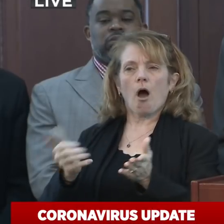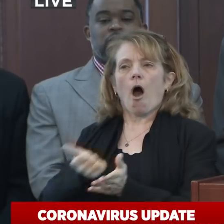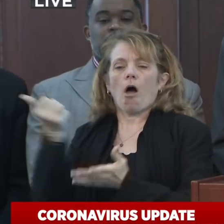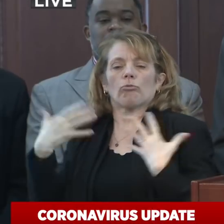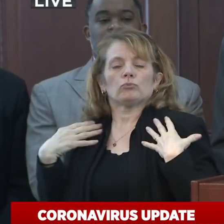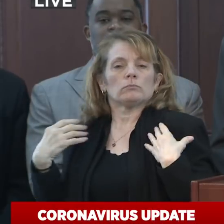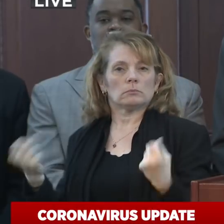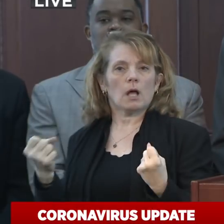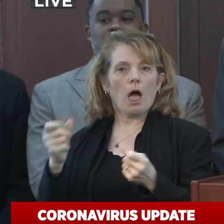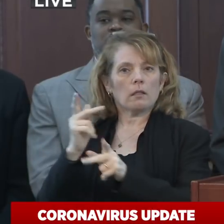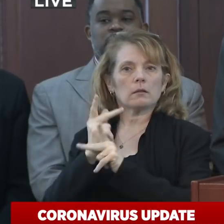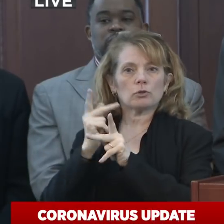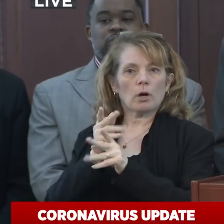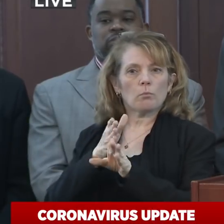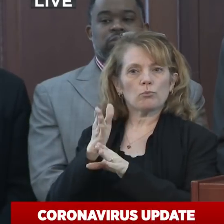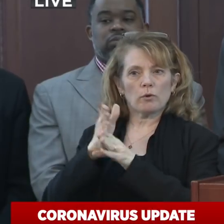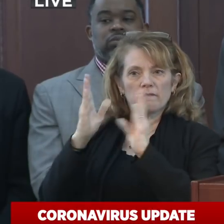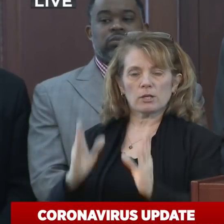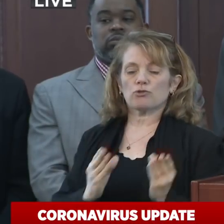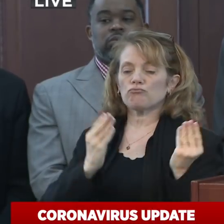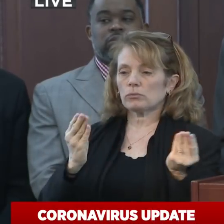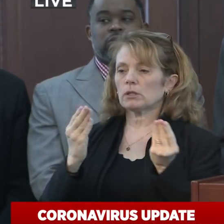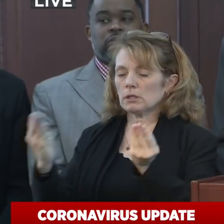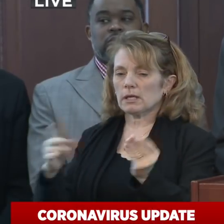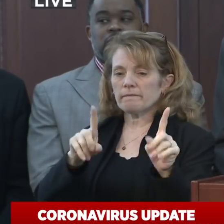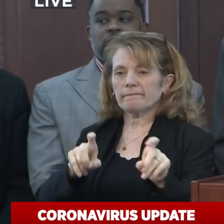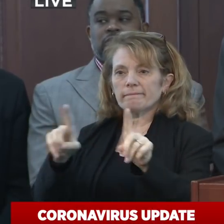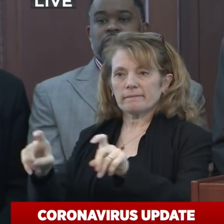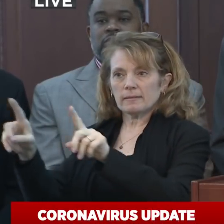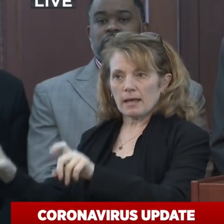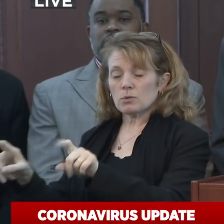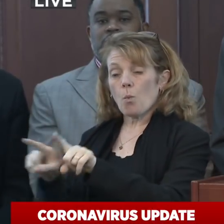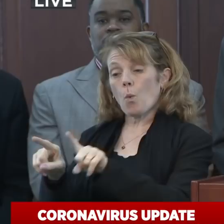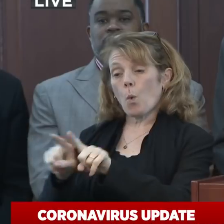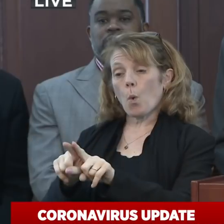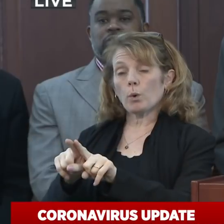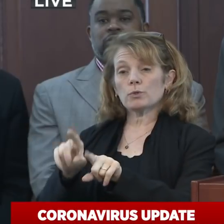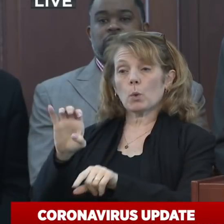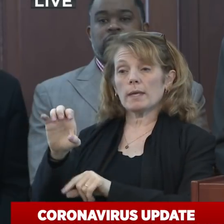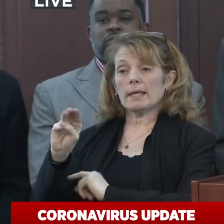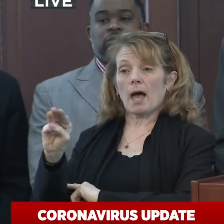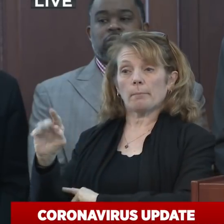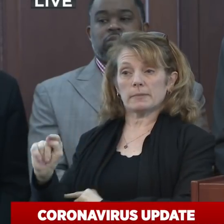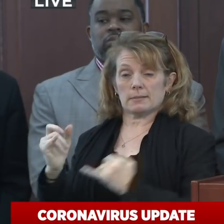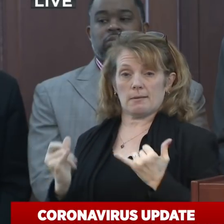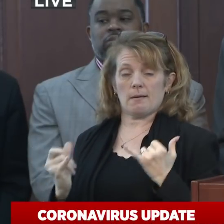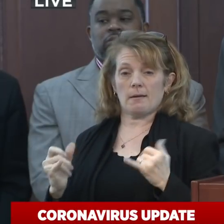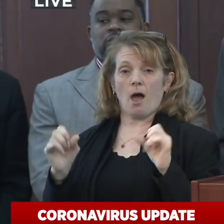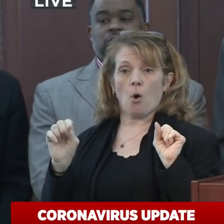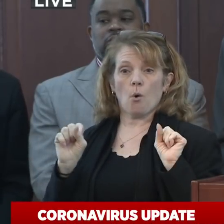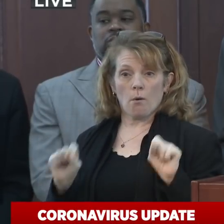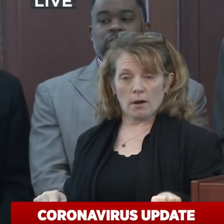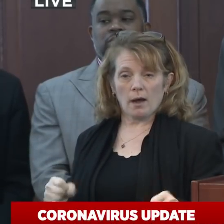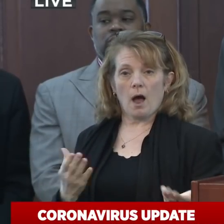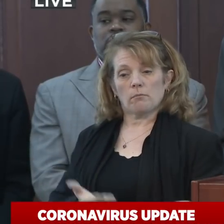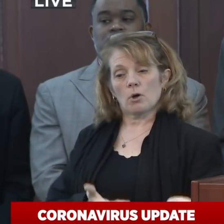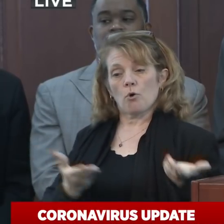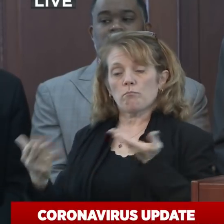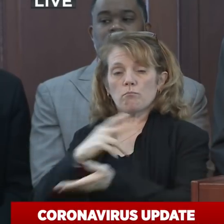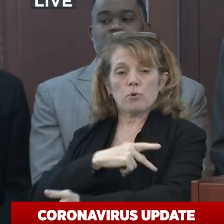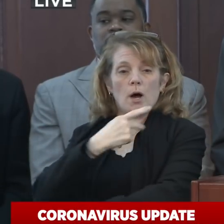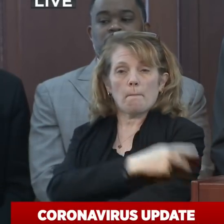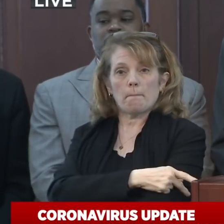to administer the tests, and it allows EMTs to deliver patients to places other than hospitals should we need